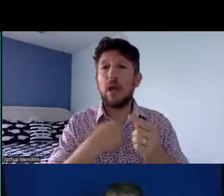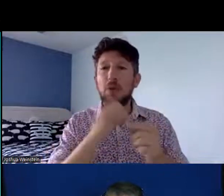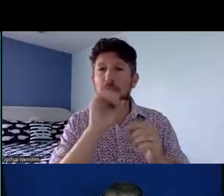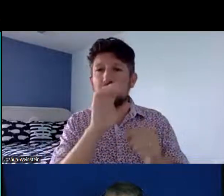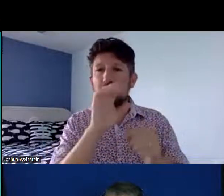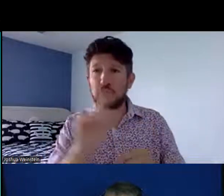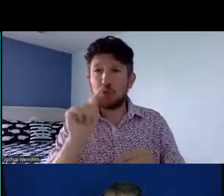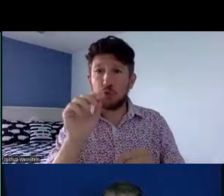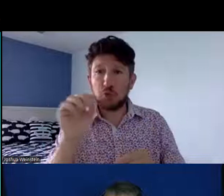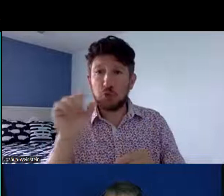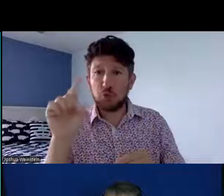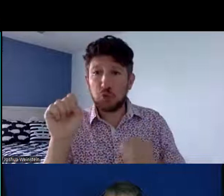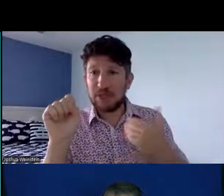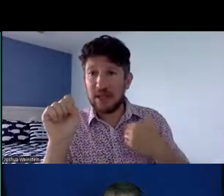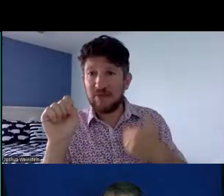team,